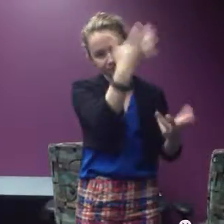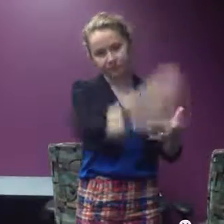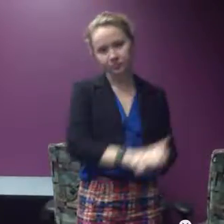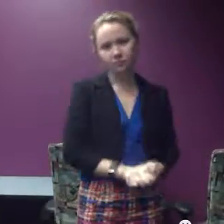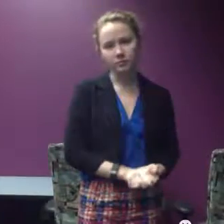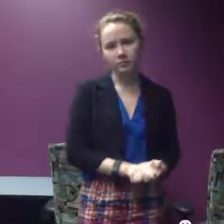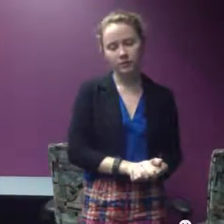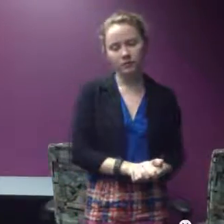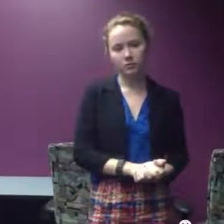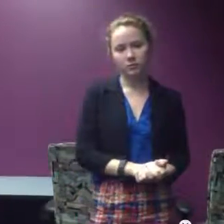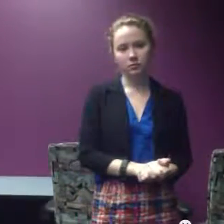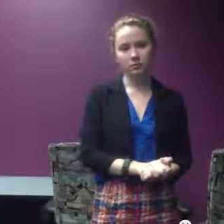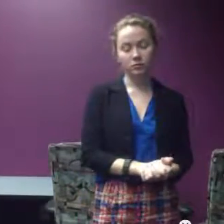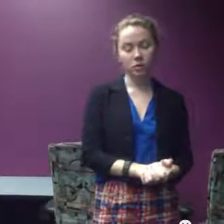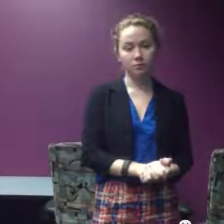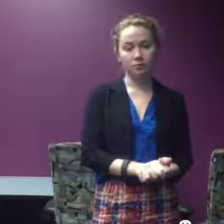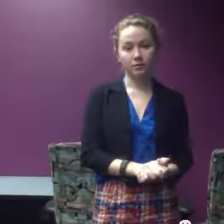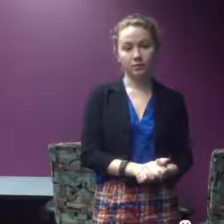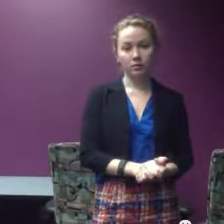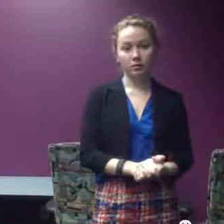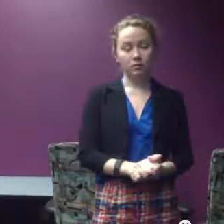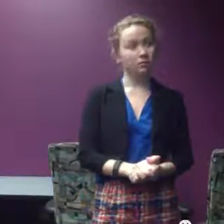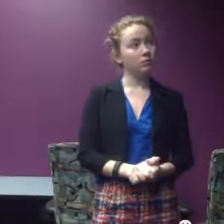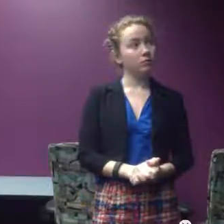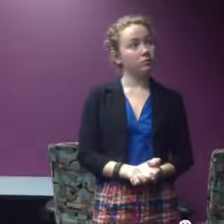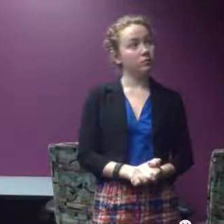I'm going to show you on the board.